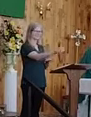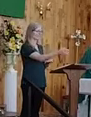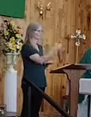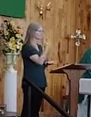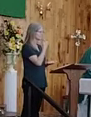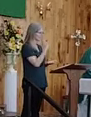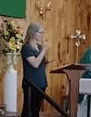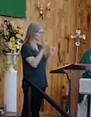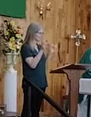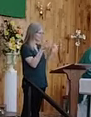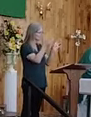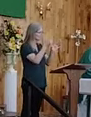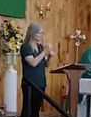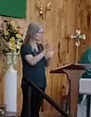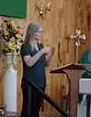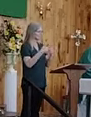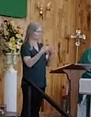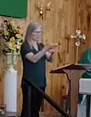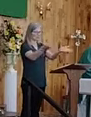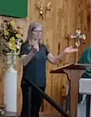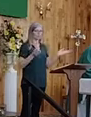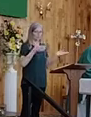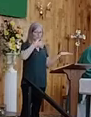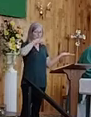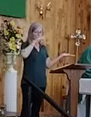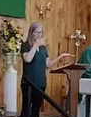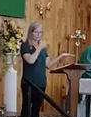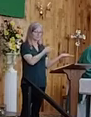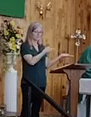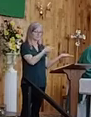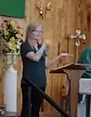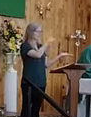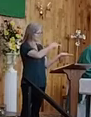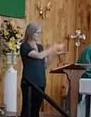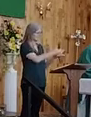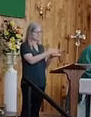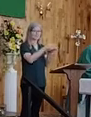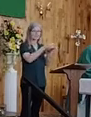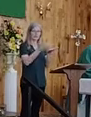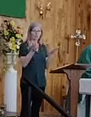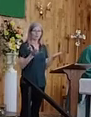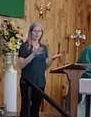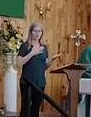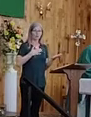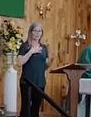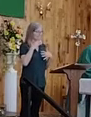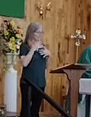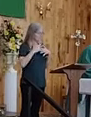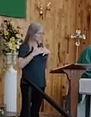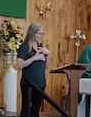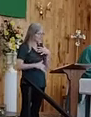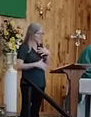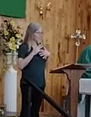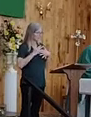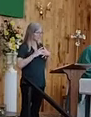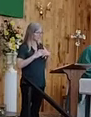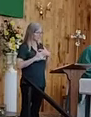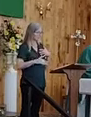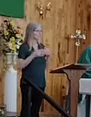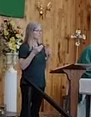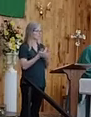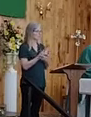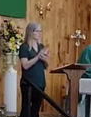saying, "Take this, all of you, and drink from it, for this is the chalice of my blood,